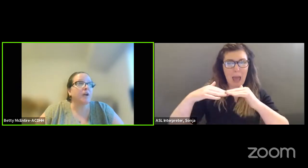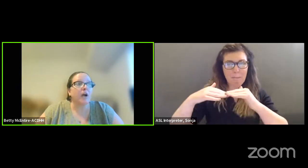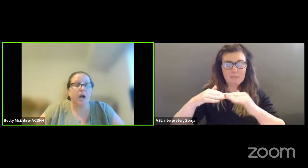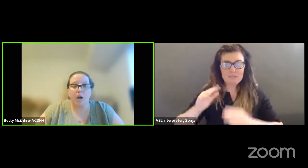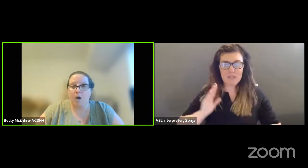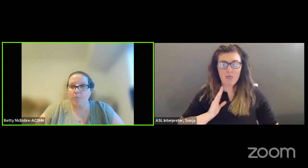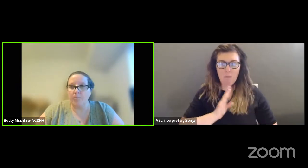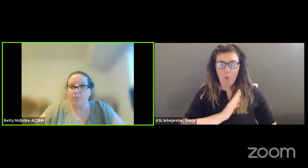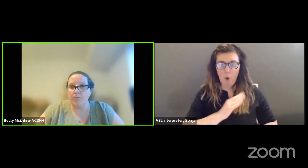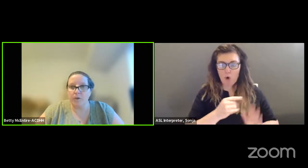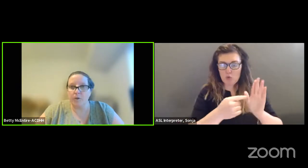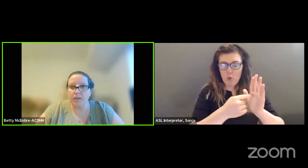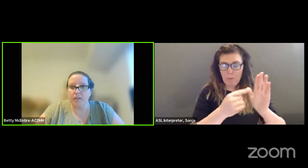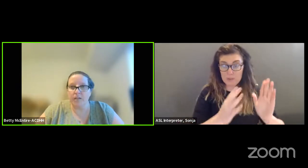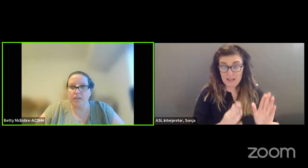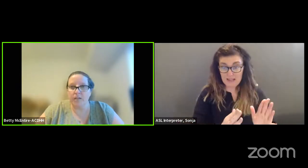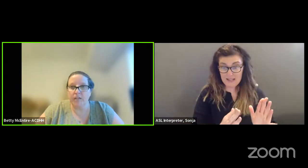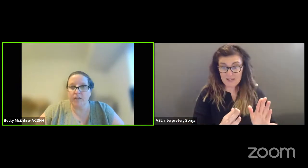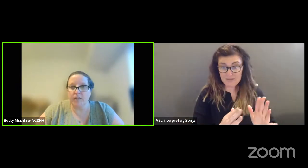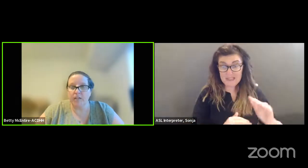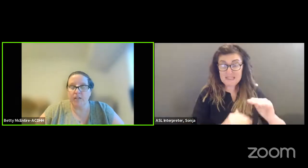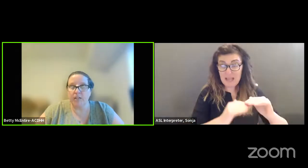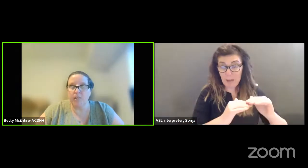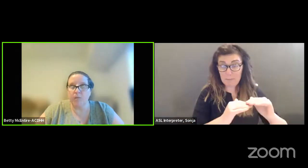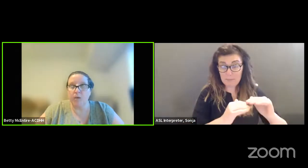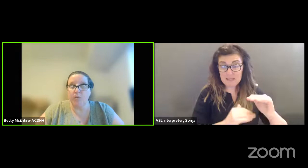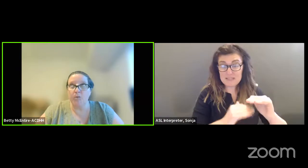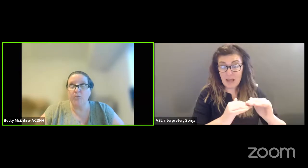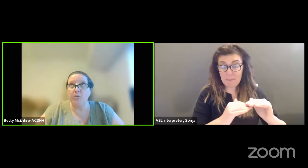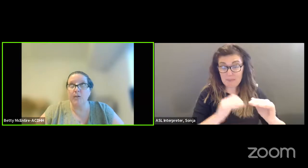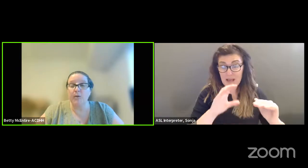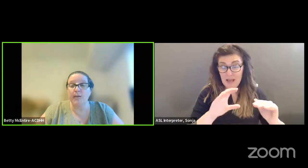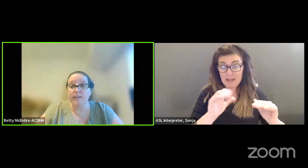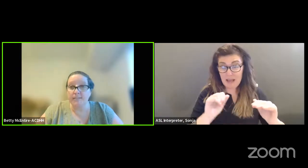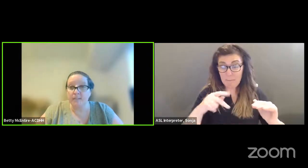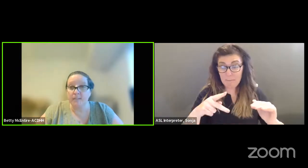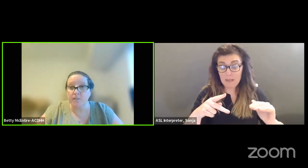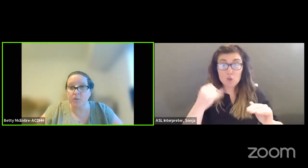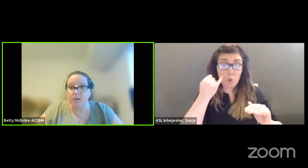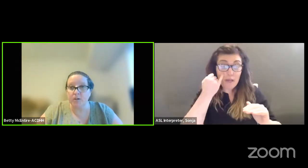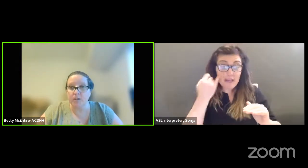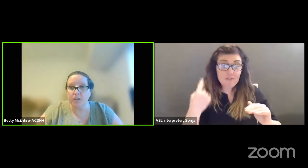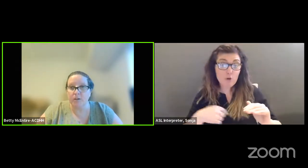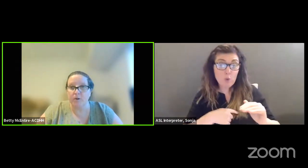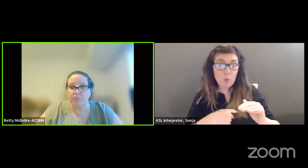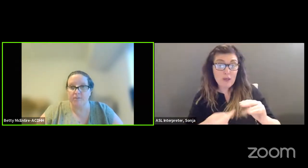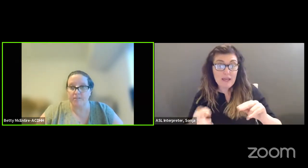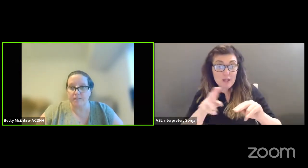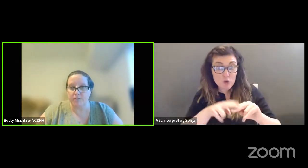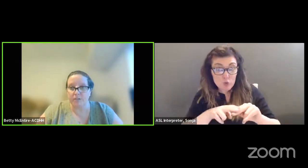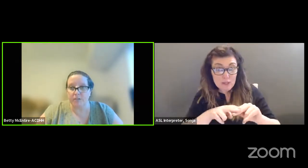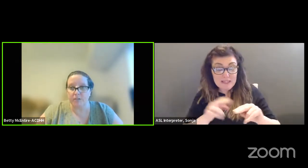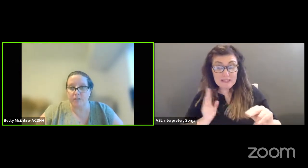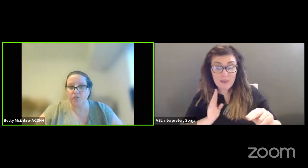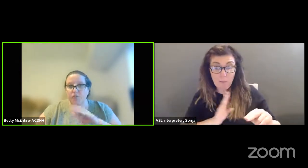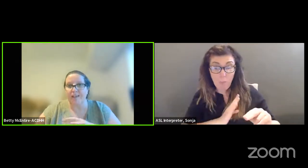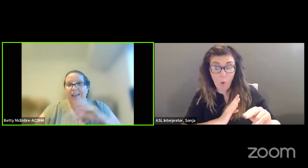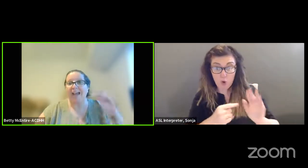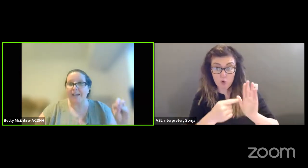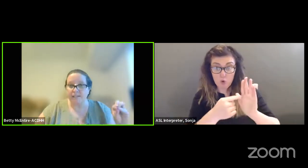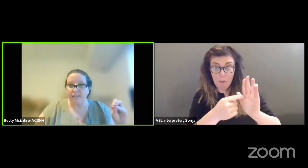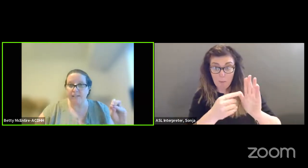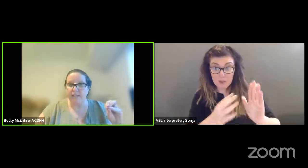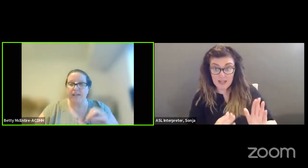allowed. So if we were to increase the board representation